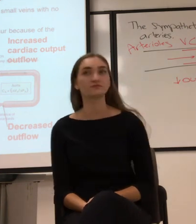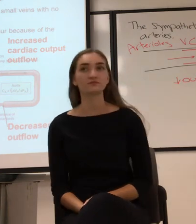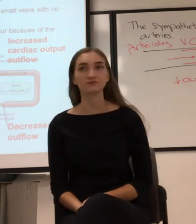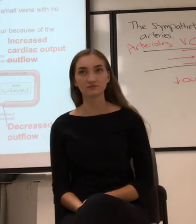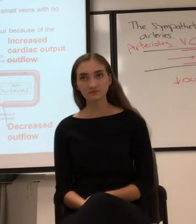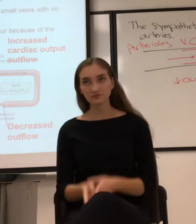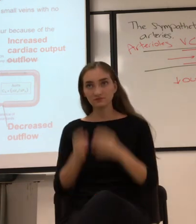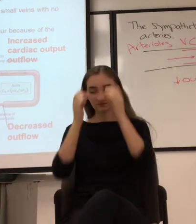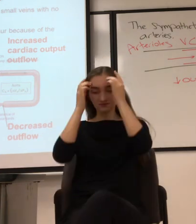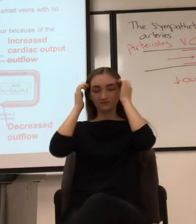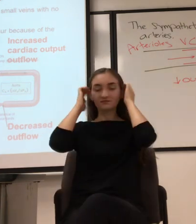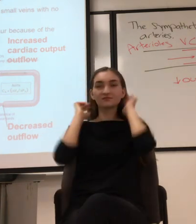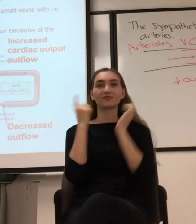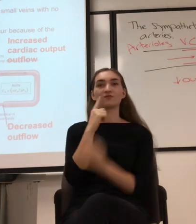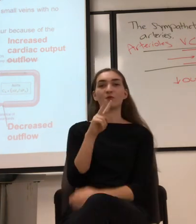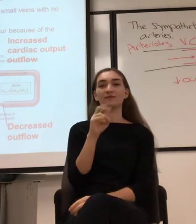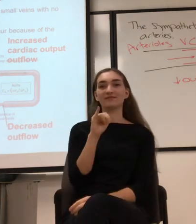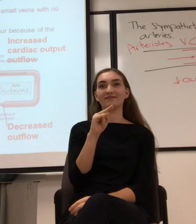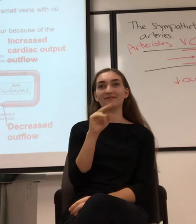But over